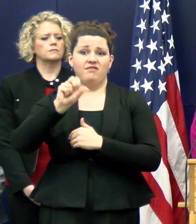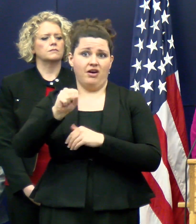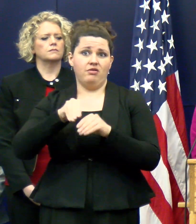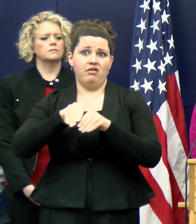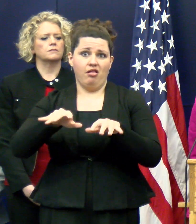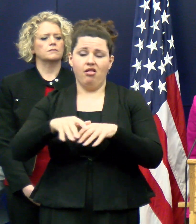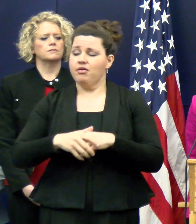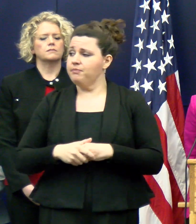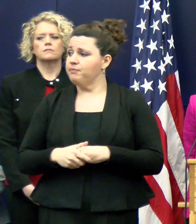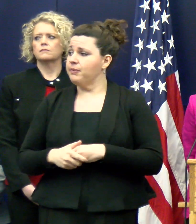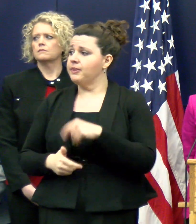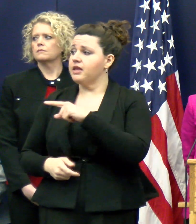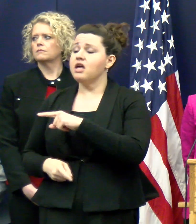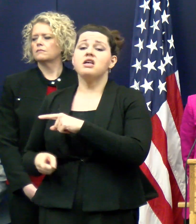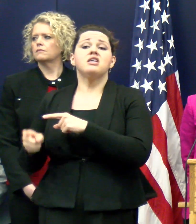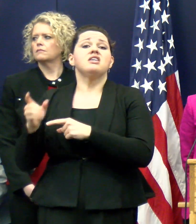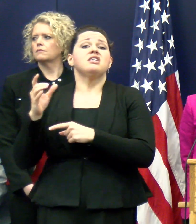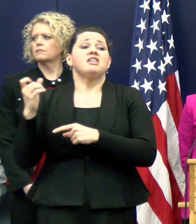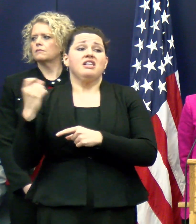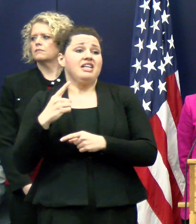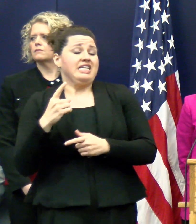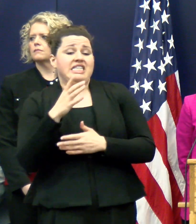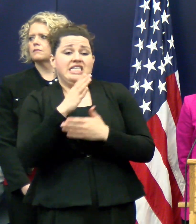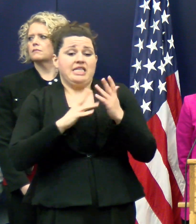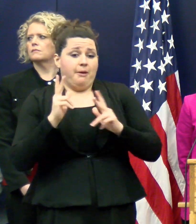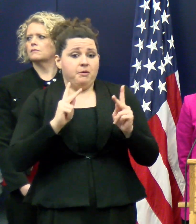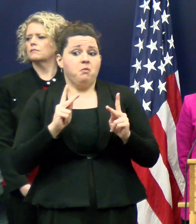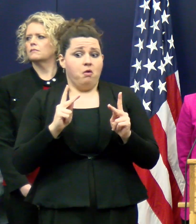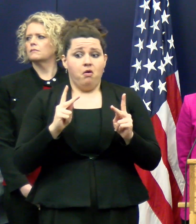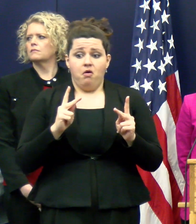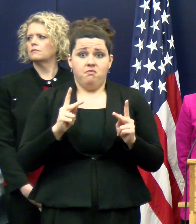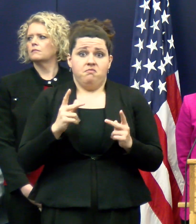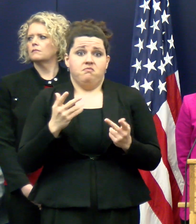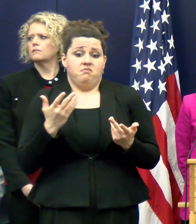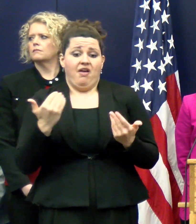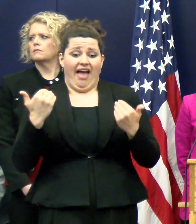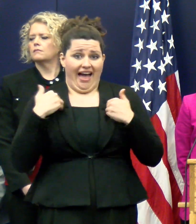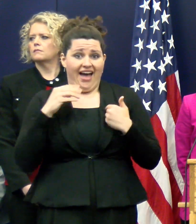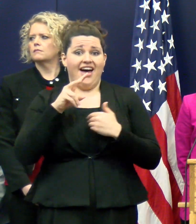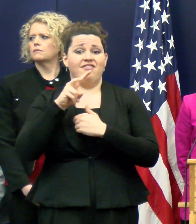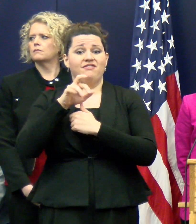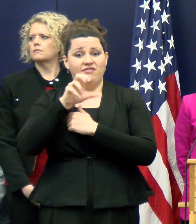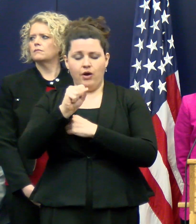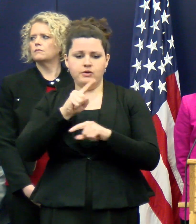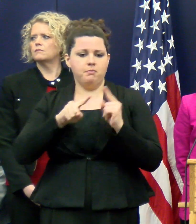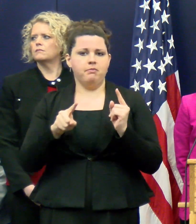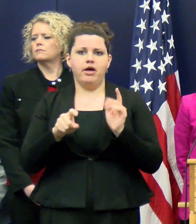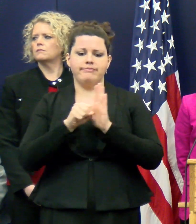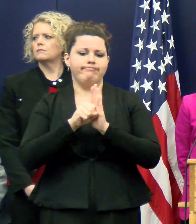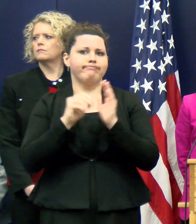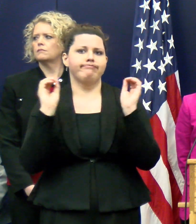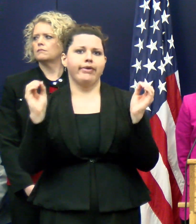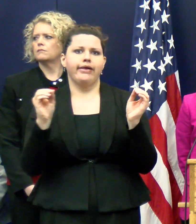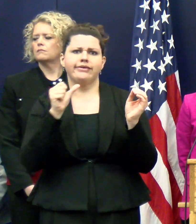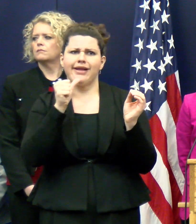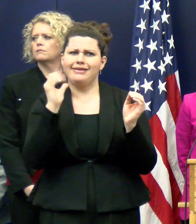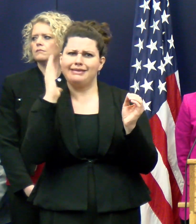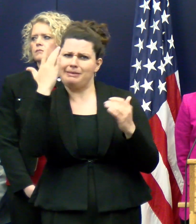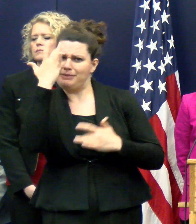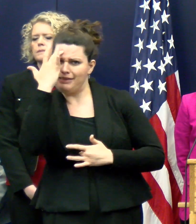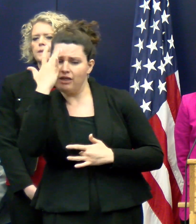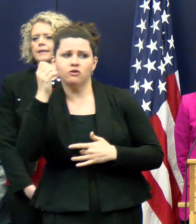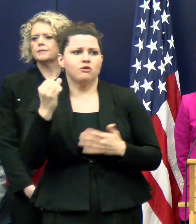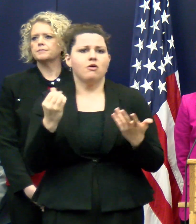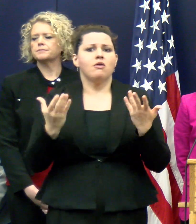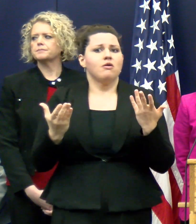question, some people can carry the virus if they're not showing any symptoms. So again, to the community spread, how do you really, assuredly say that